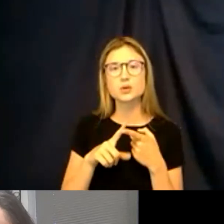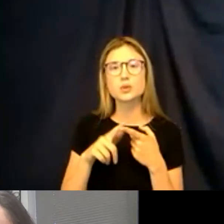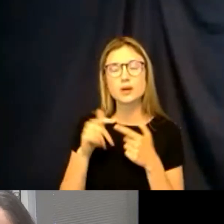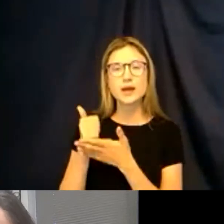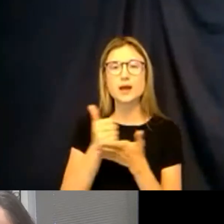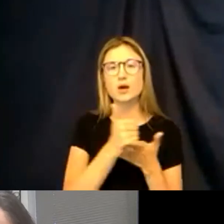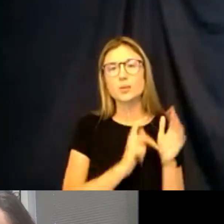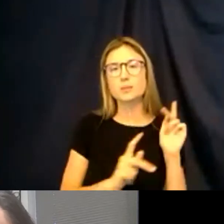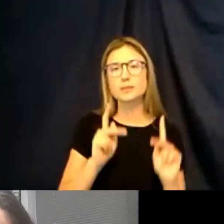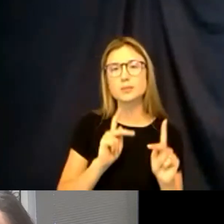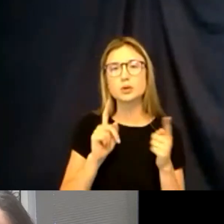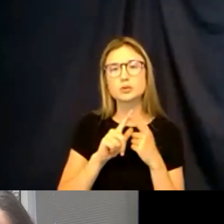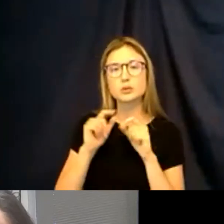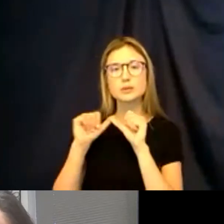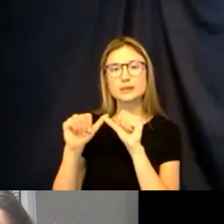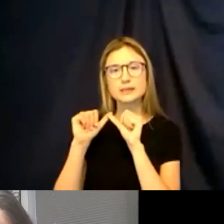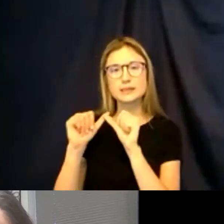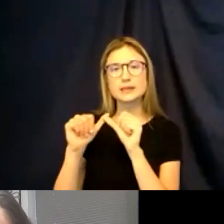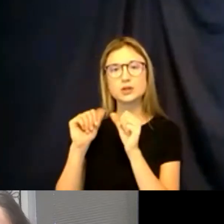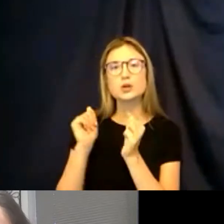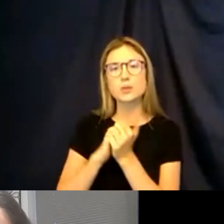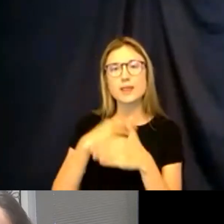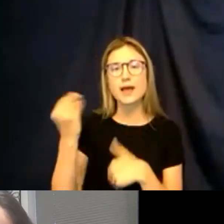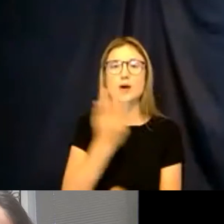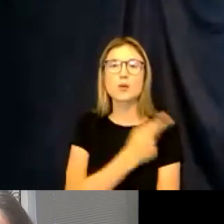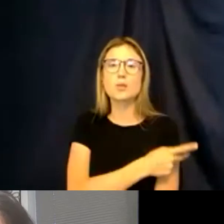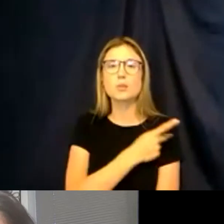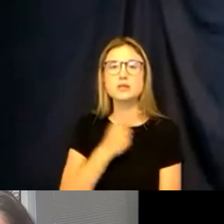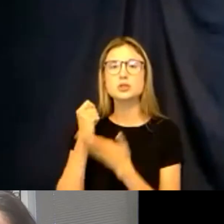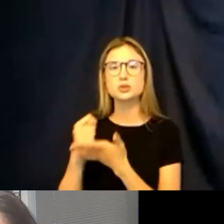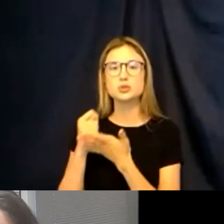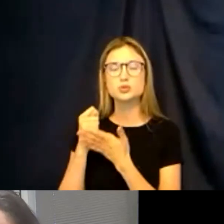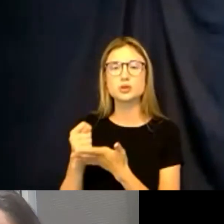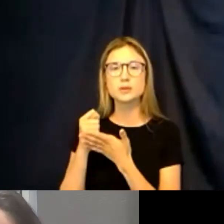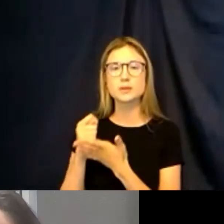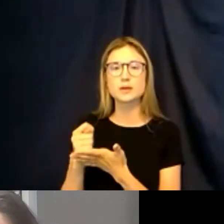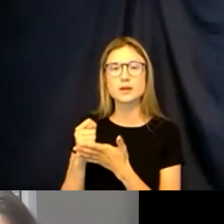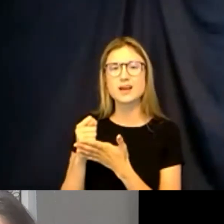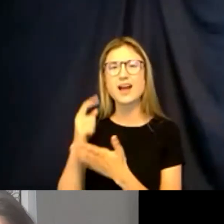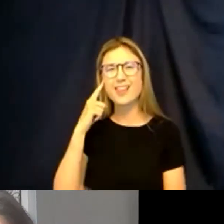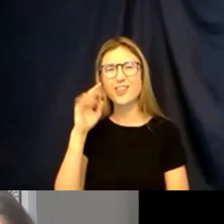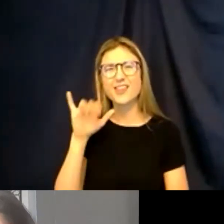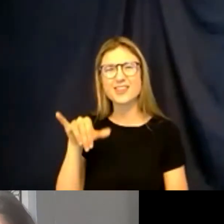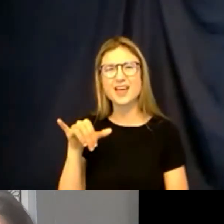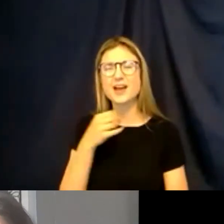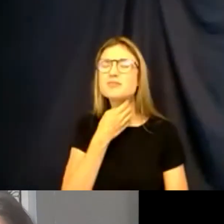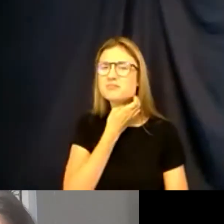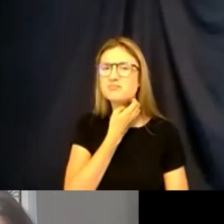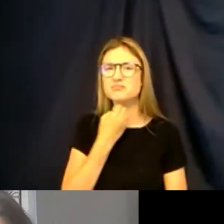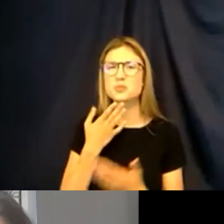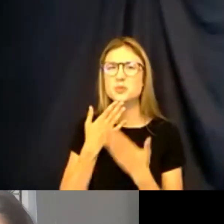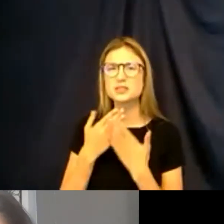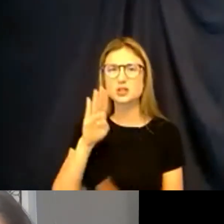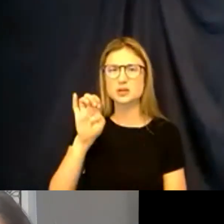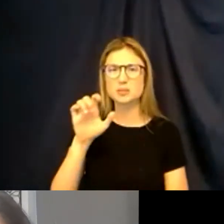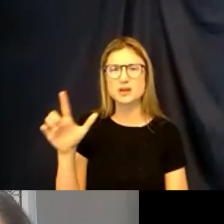to continue that with their outpatient treatment. And so that I thought that was a really a good bill. And he had another